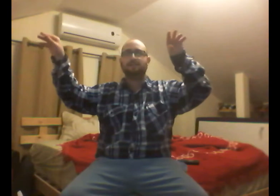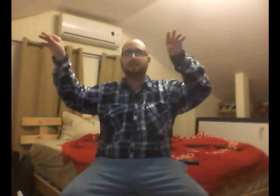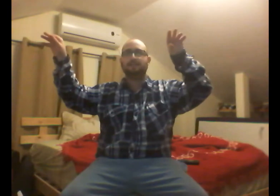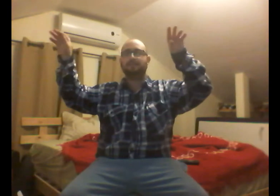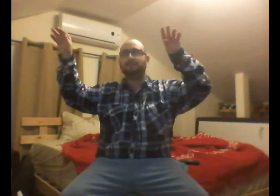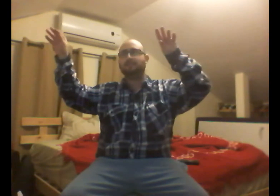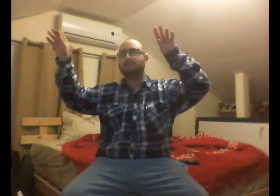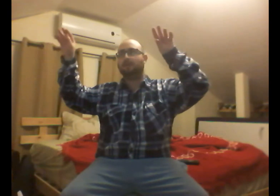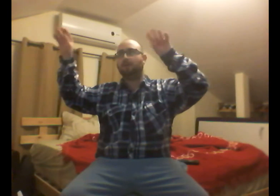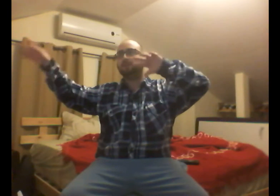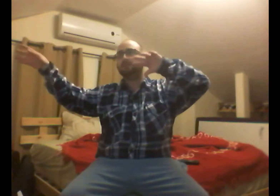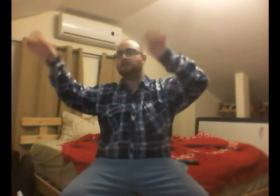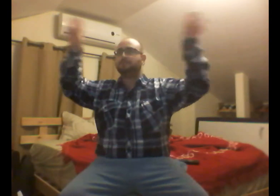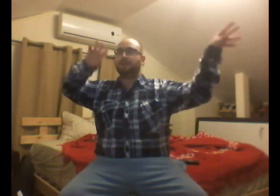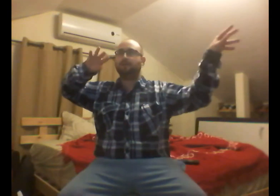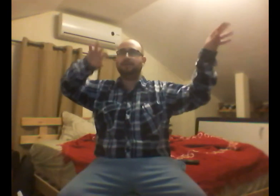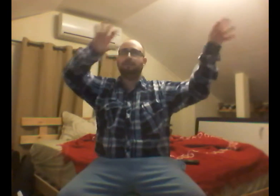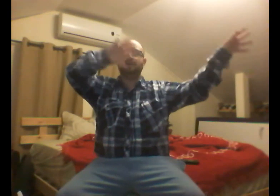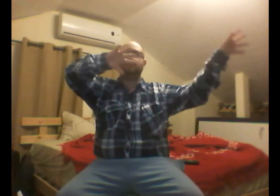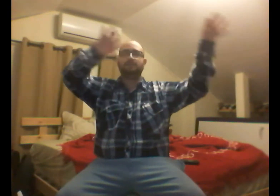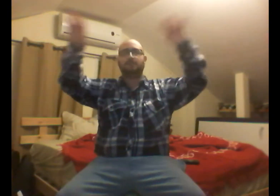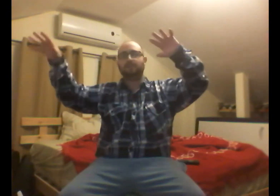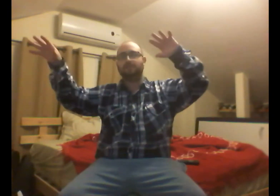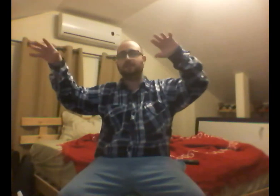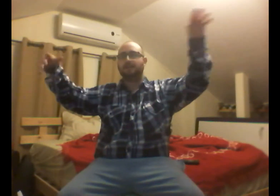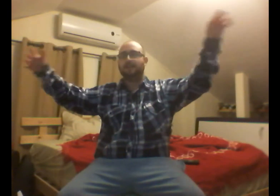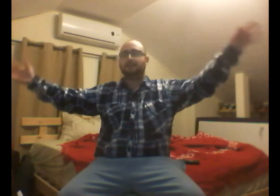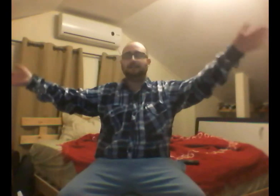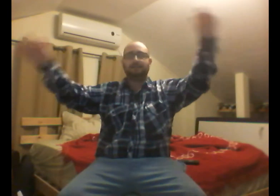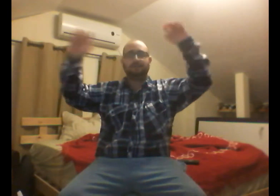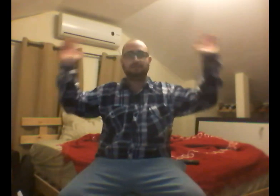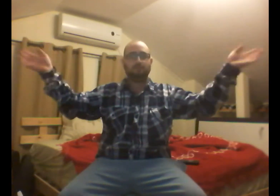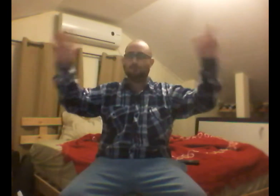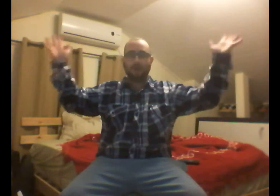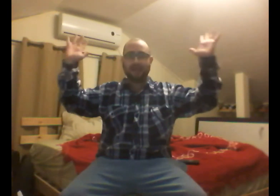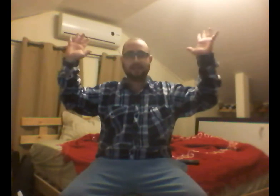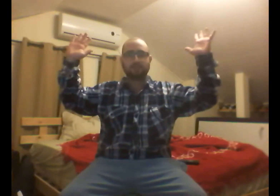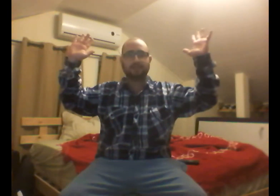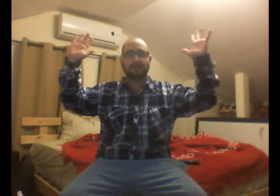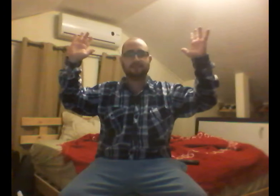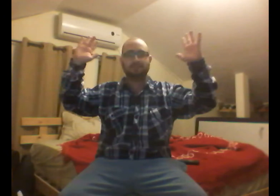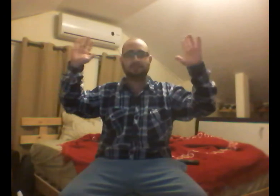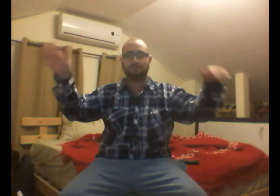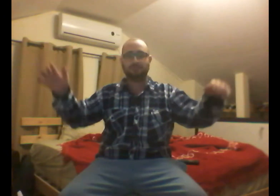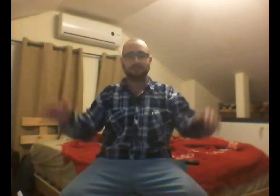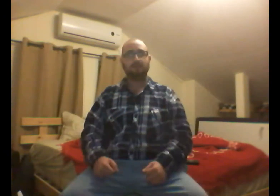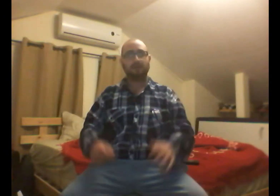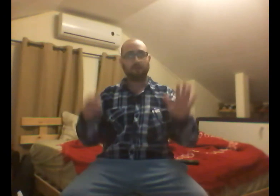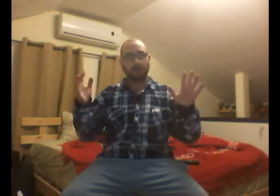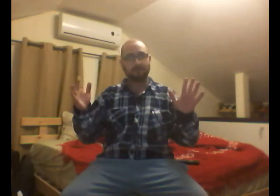that Oliver is Barry and Barry is Oliver, and wacky shenanigans ensues. Now,